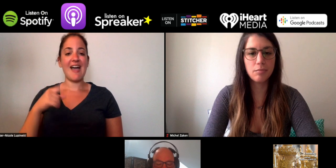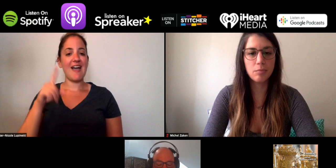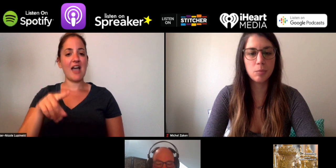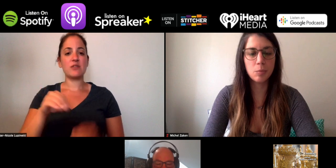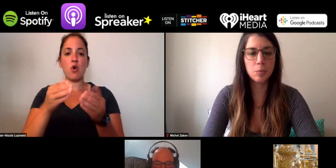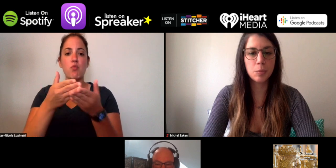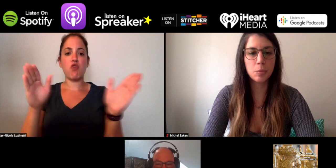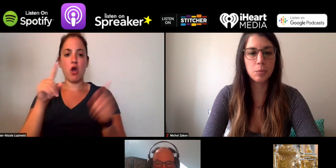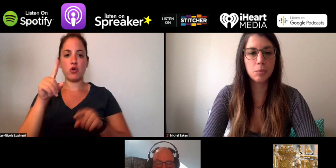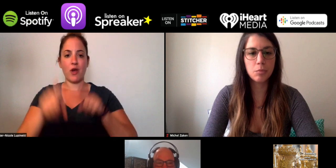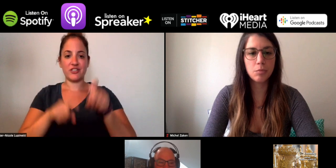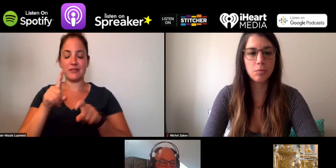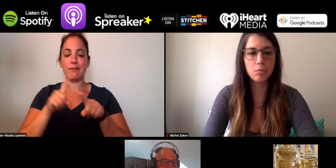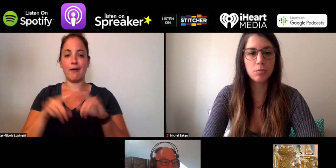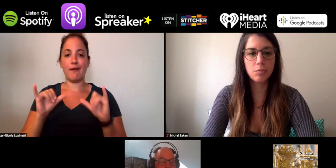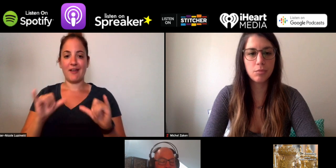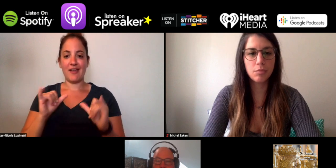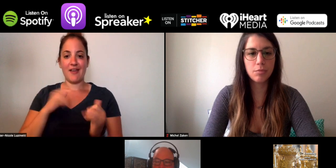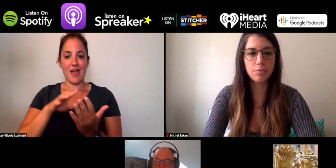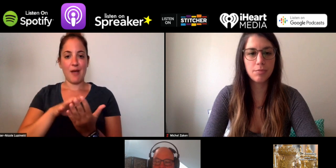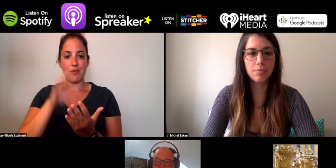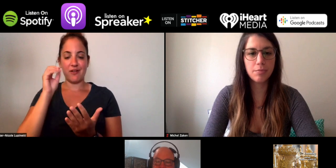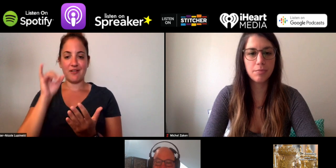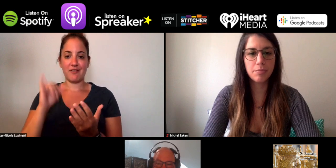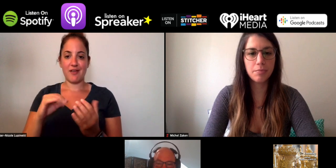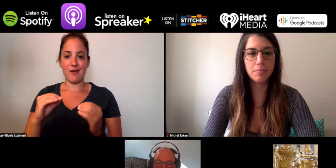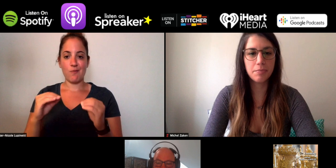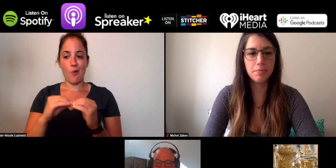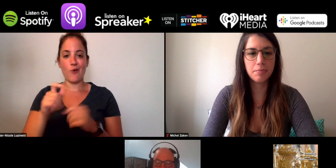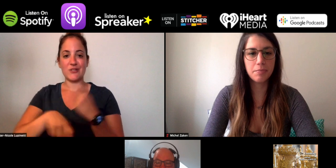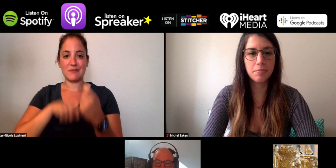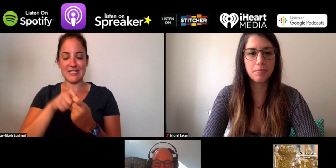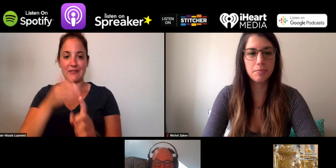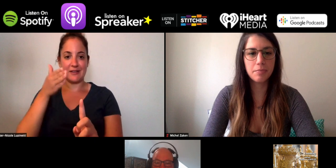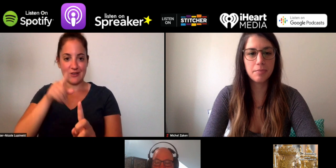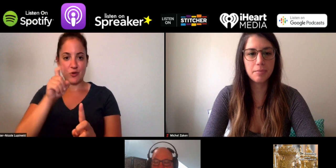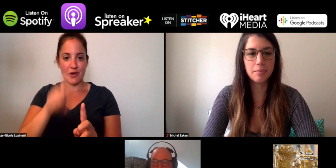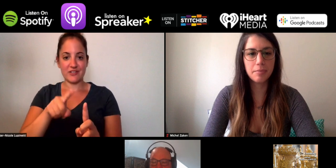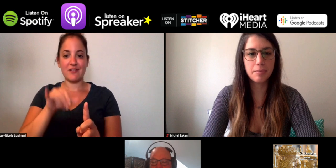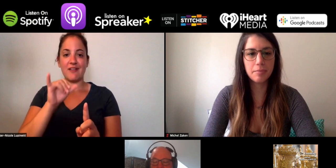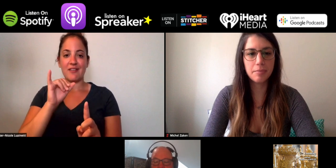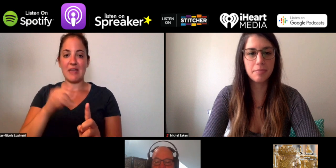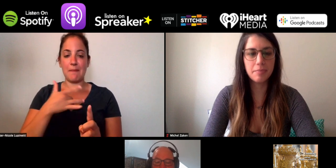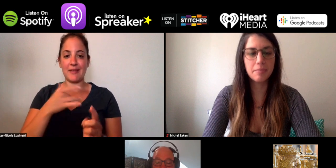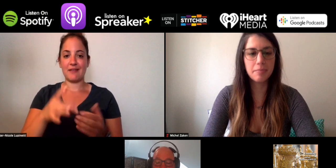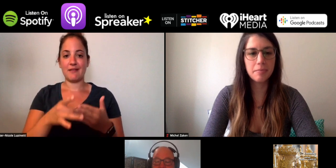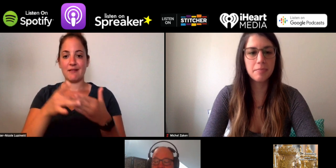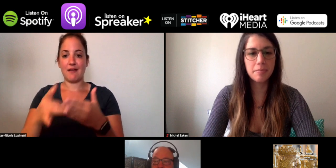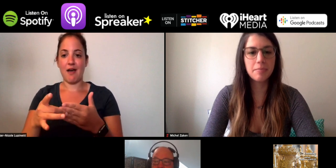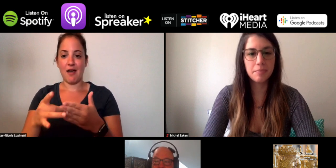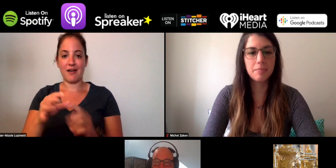and slowly I'm learning that more specific questions tend to guide the